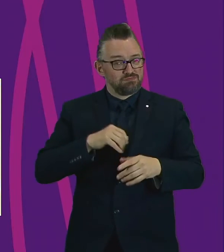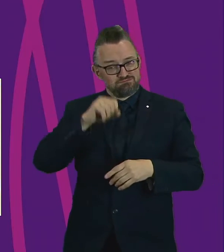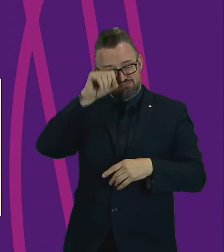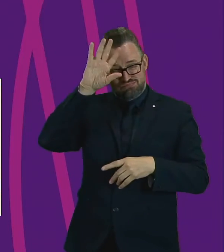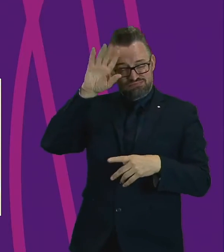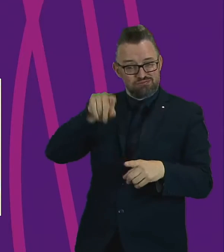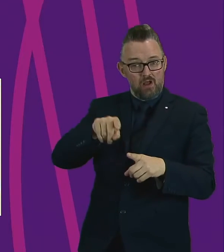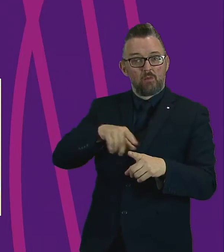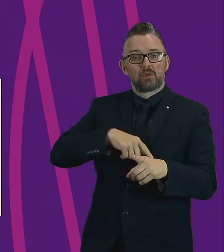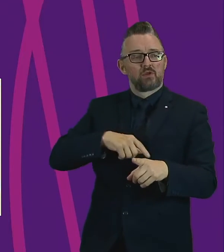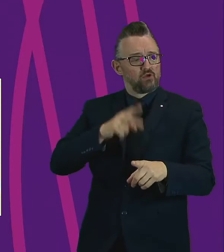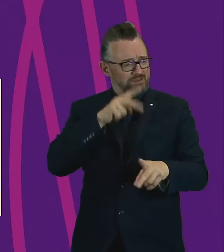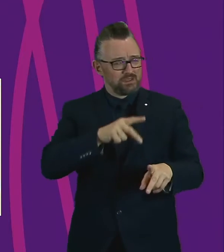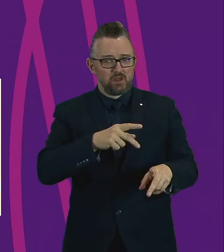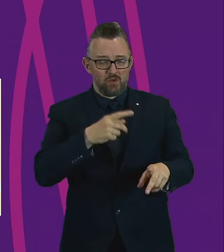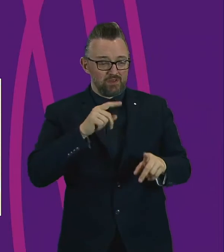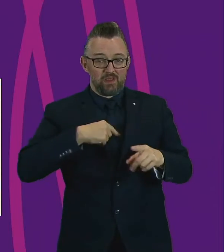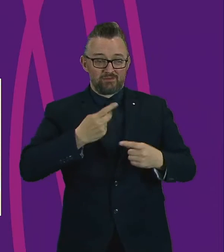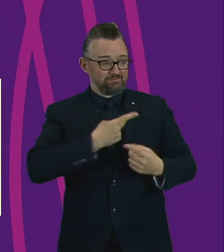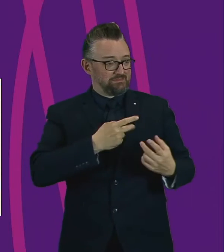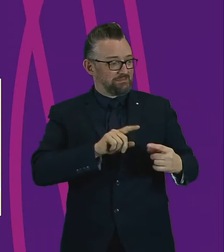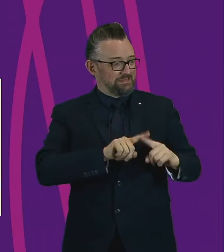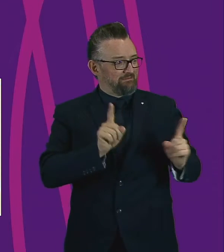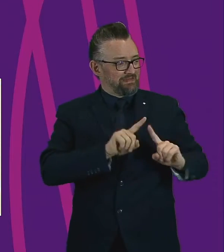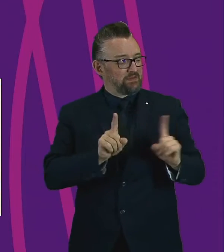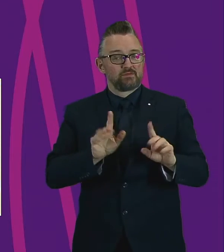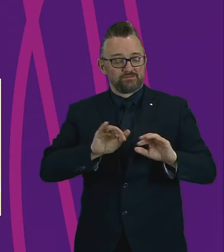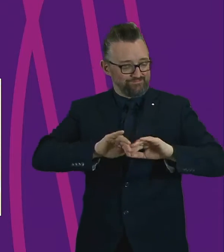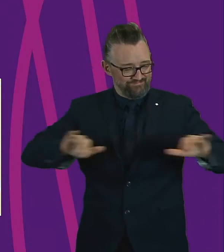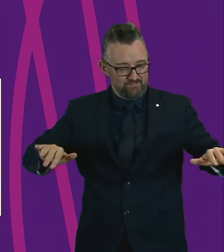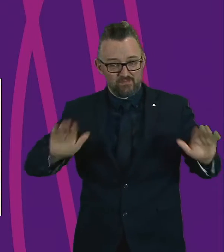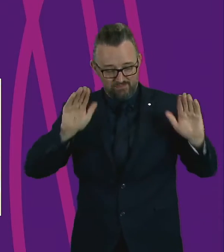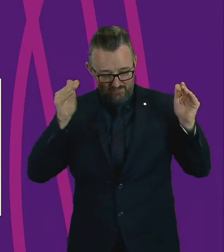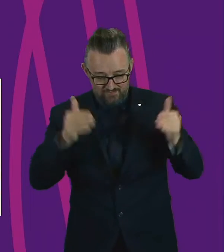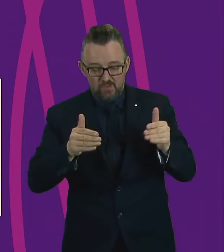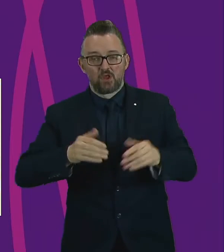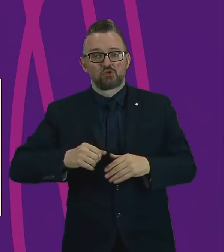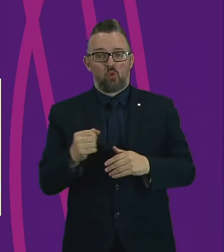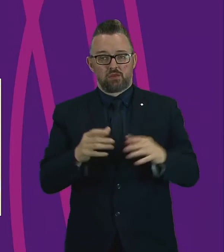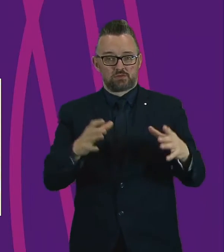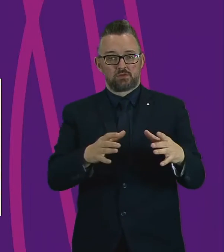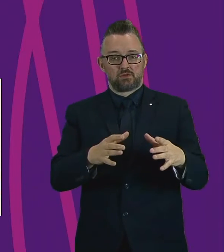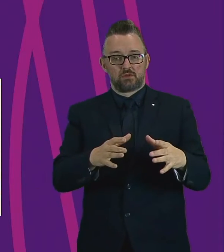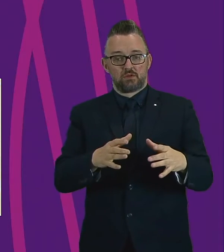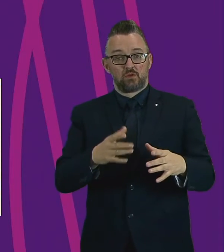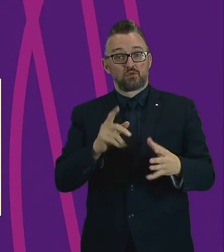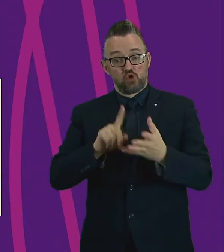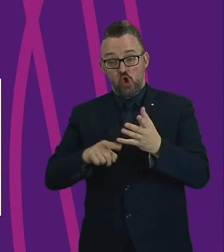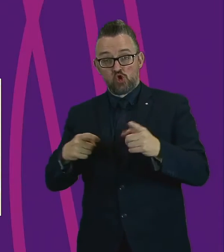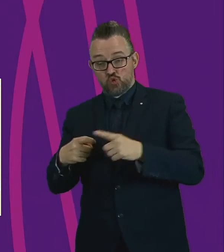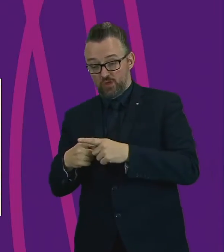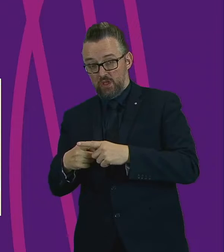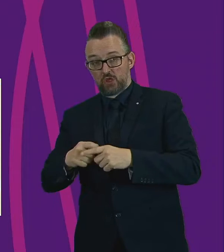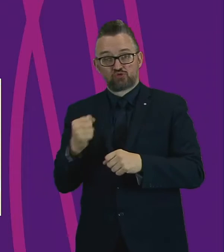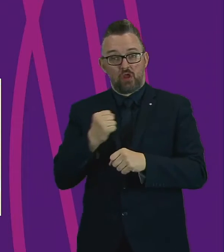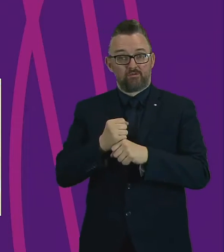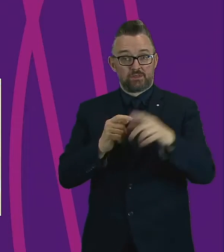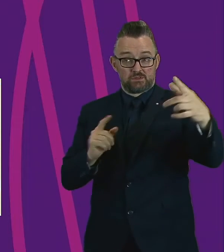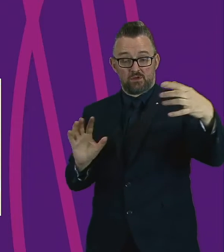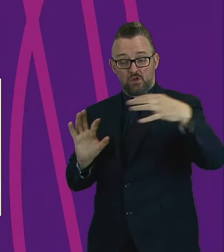accomplished when differences are put aside. Scotland benefits enormously when both the UK and Scottish governments